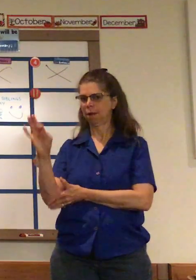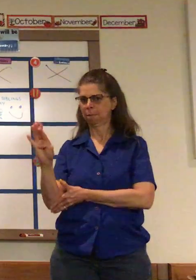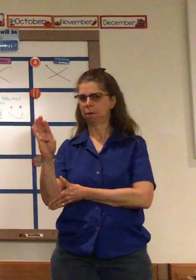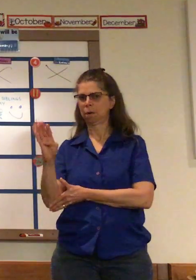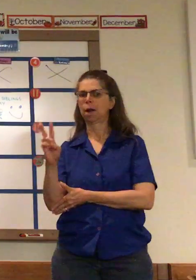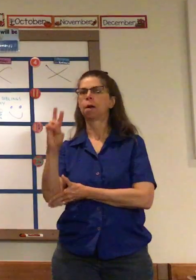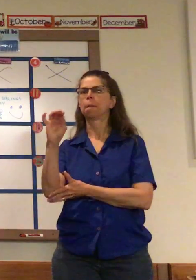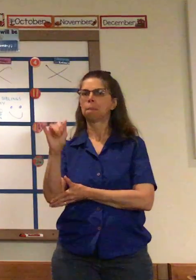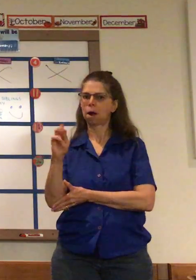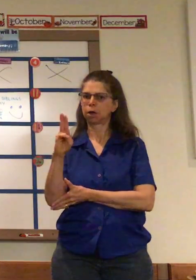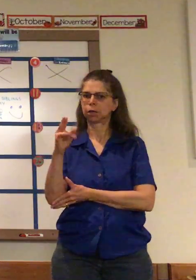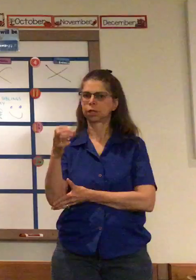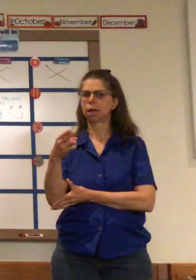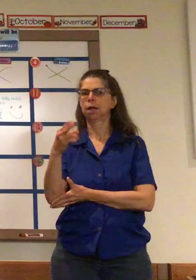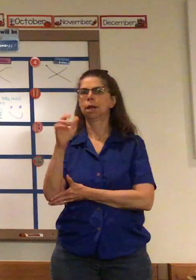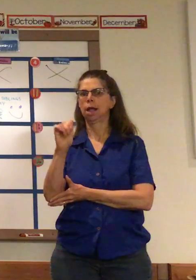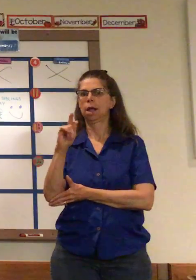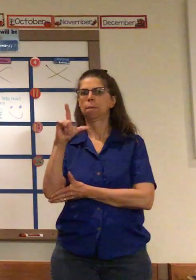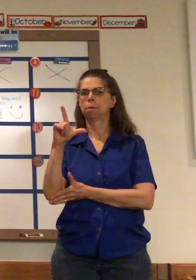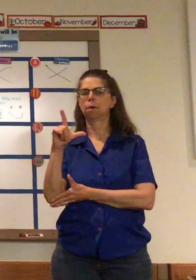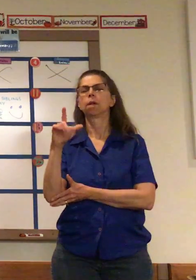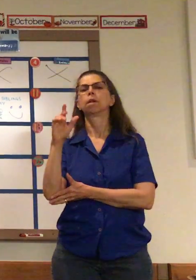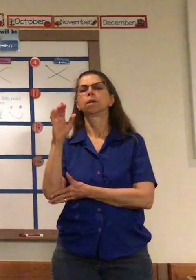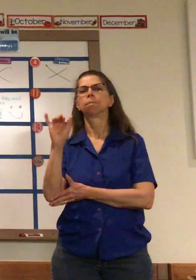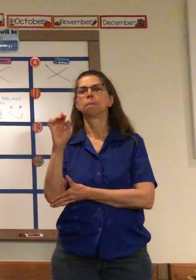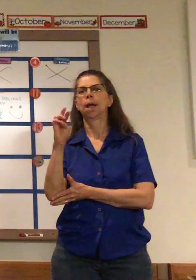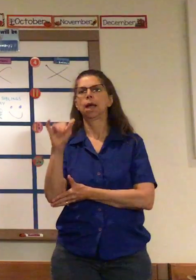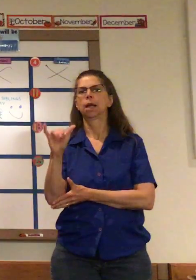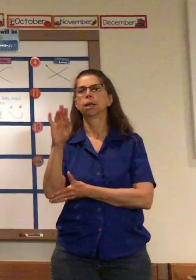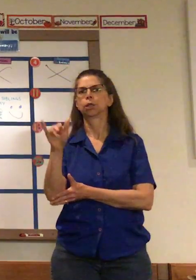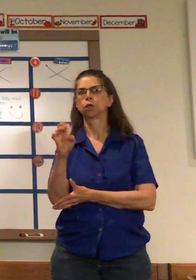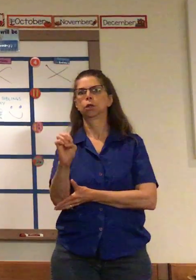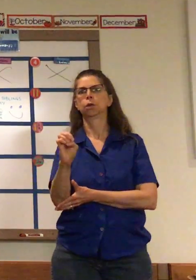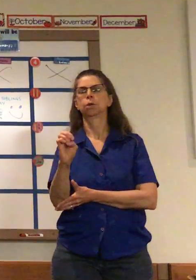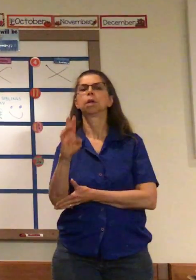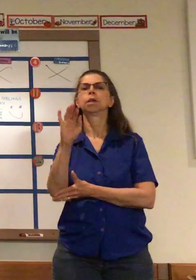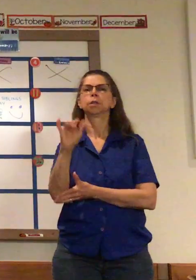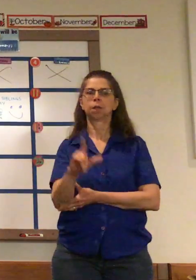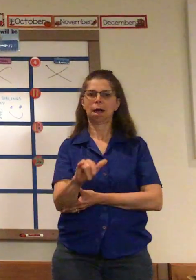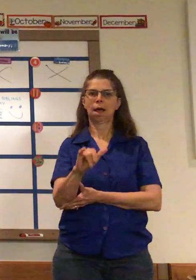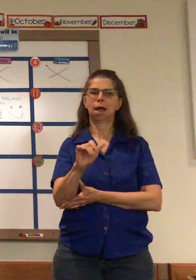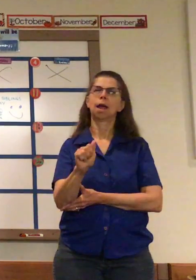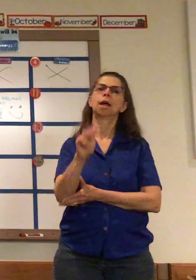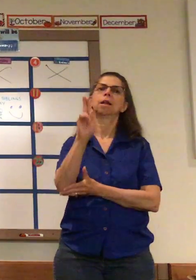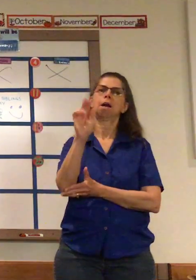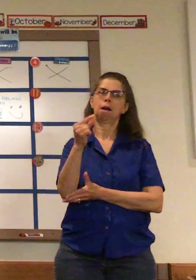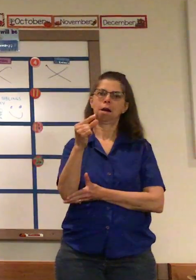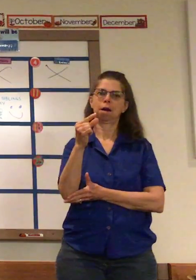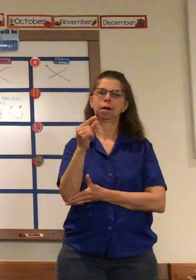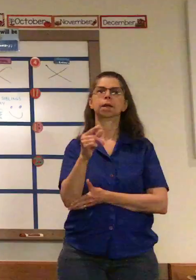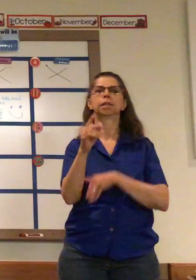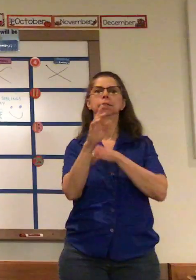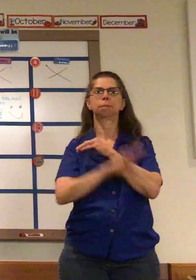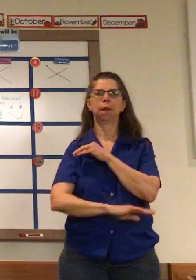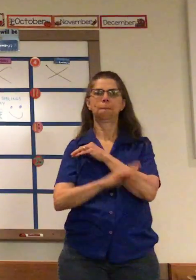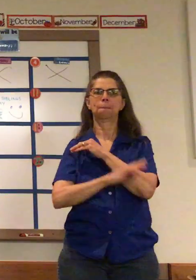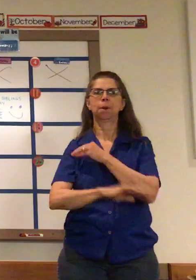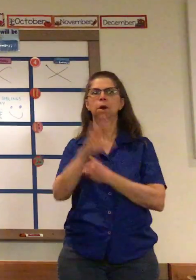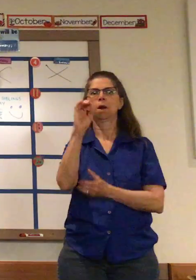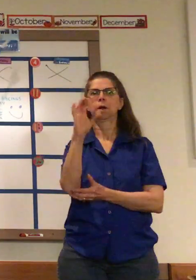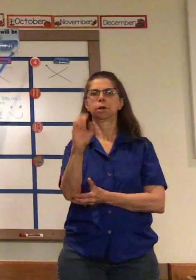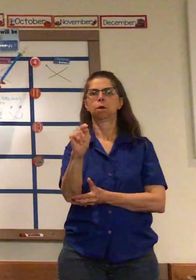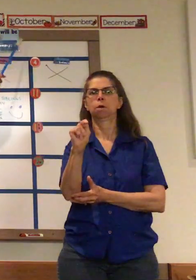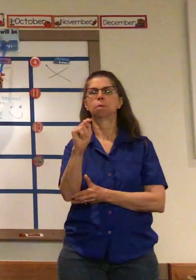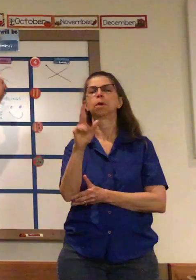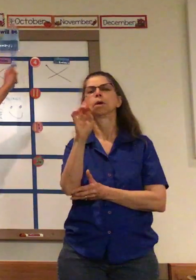January, February, March, and April, May, June, July, and August,